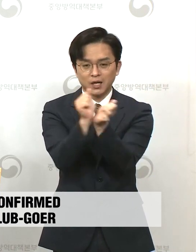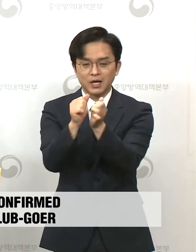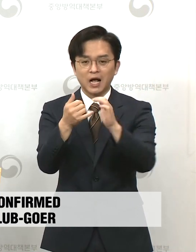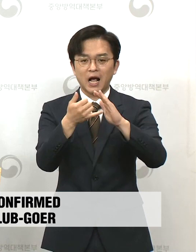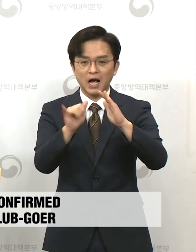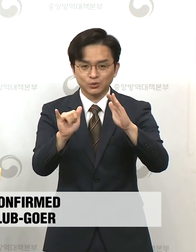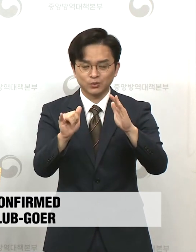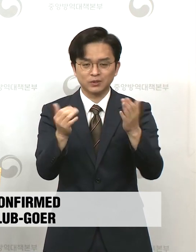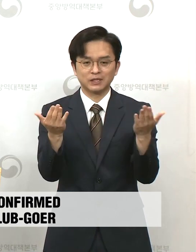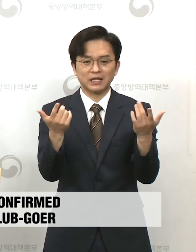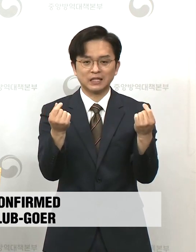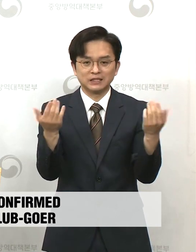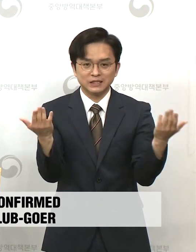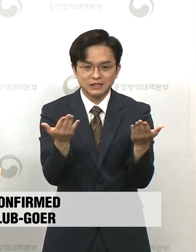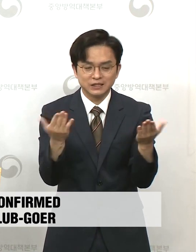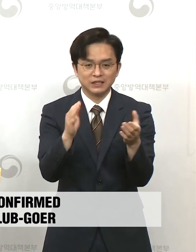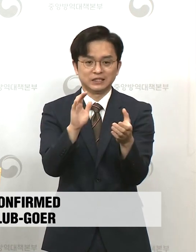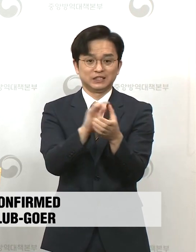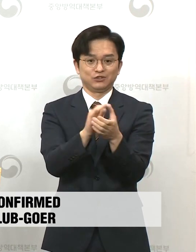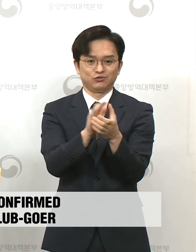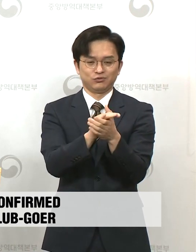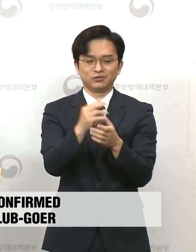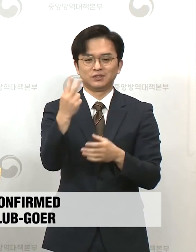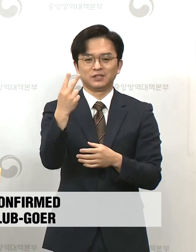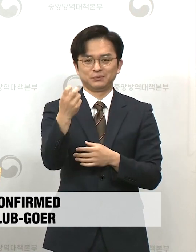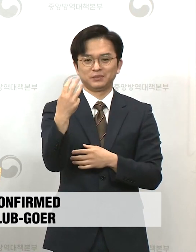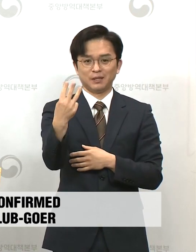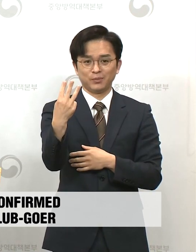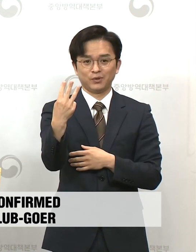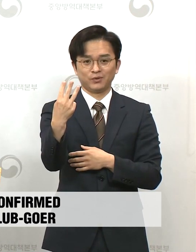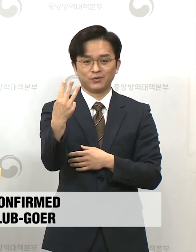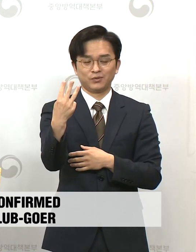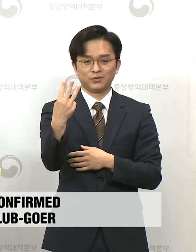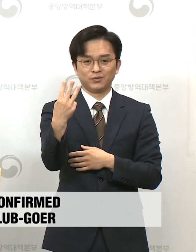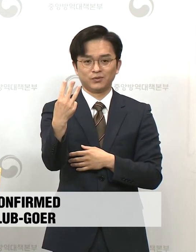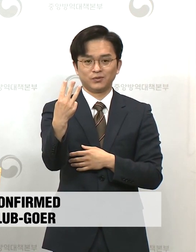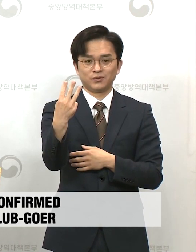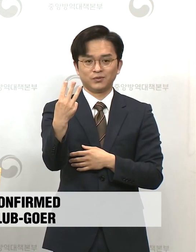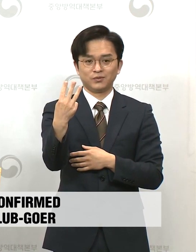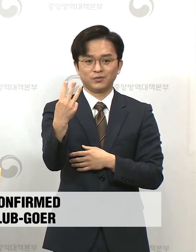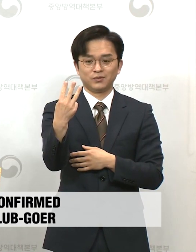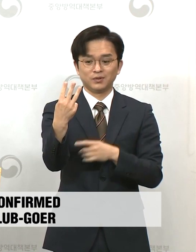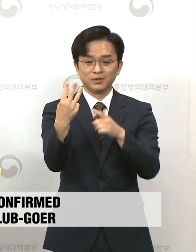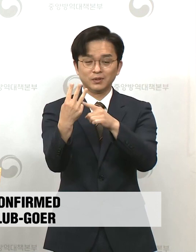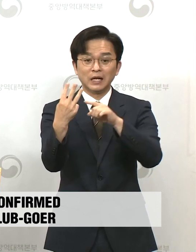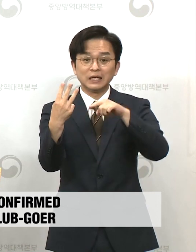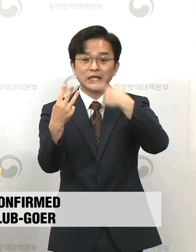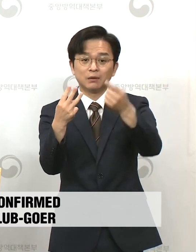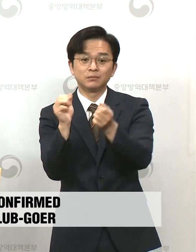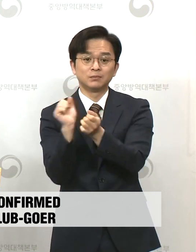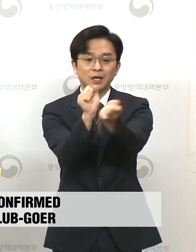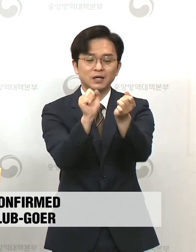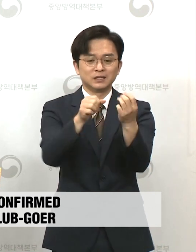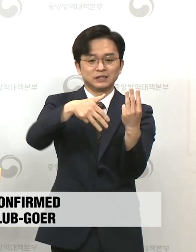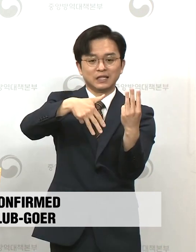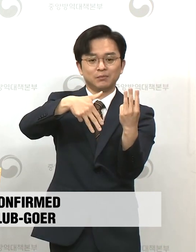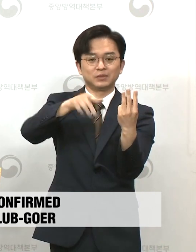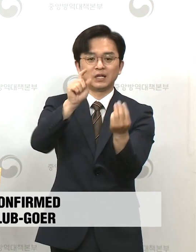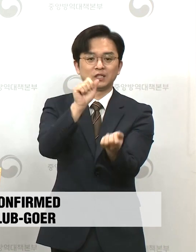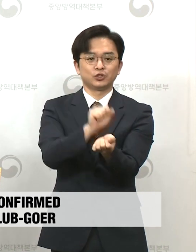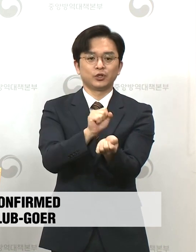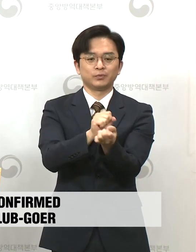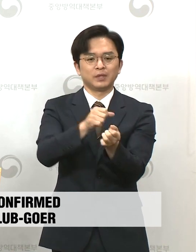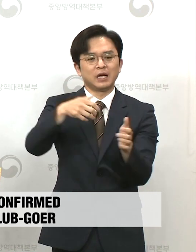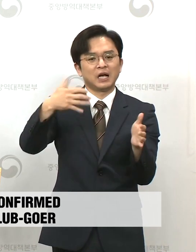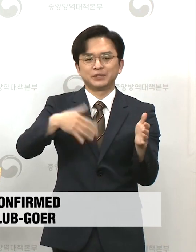the contacts, including the family and acquaintances, were 23. And also, we have no